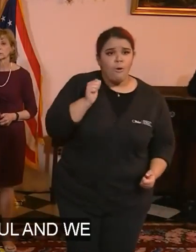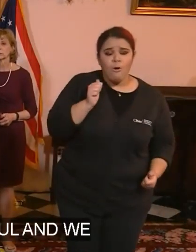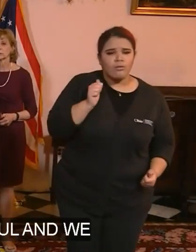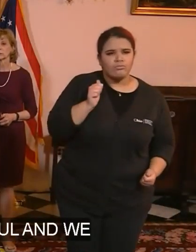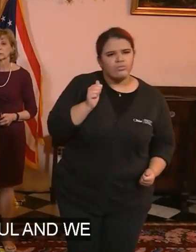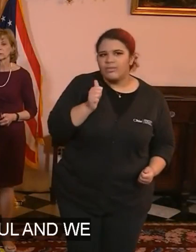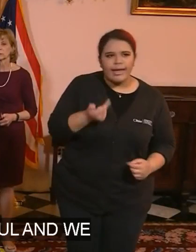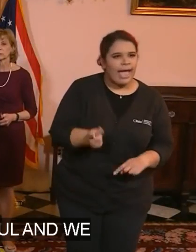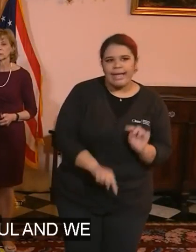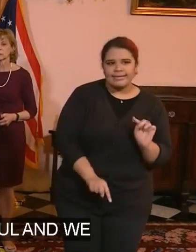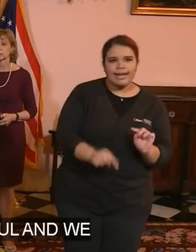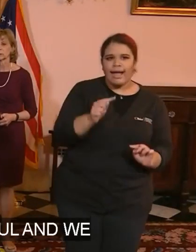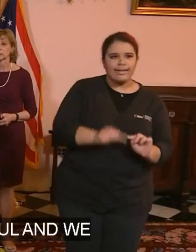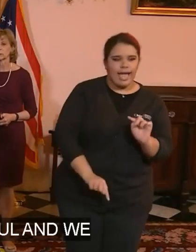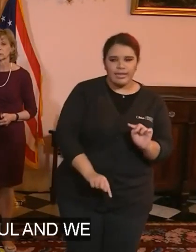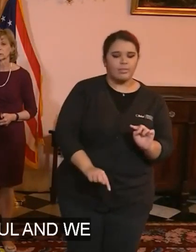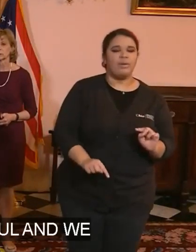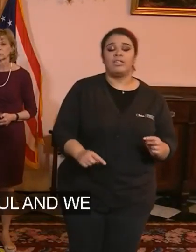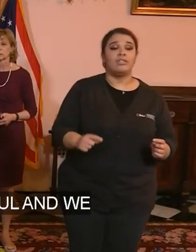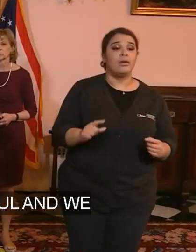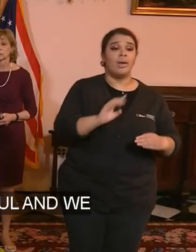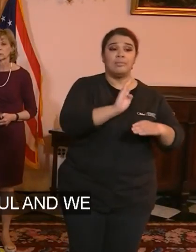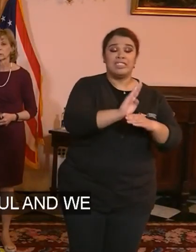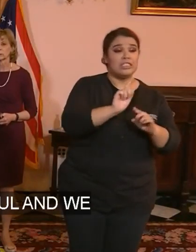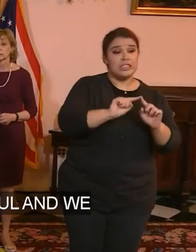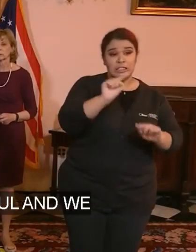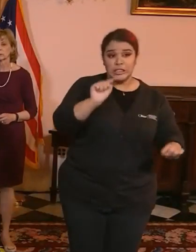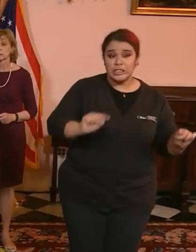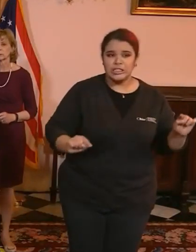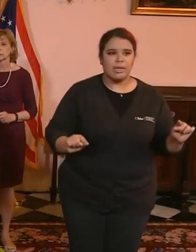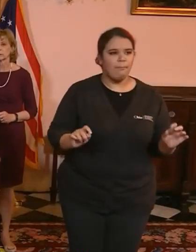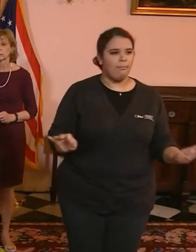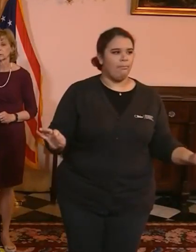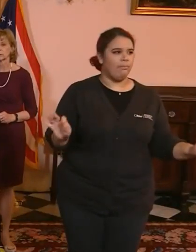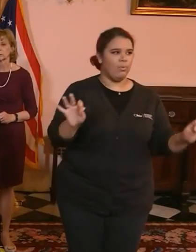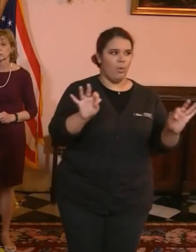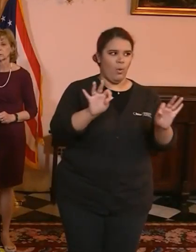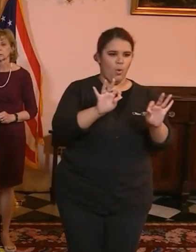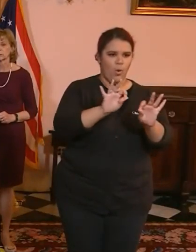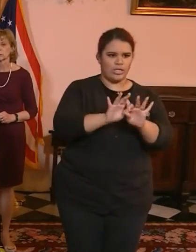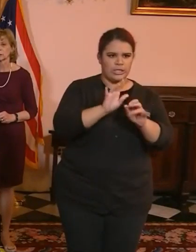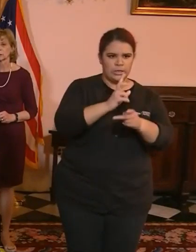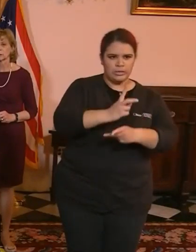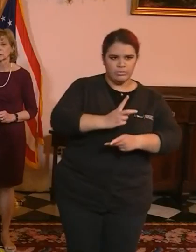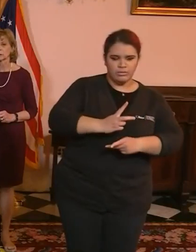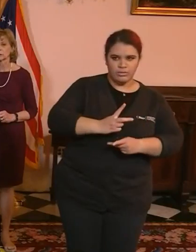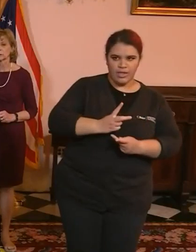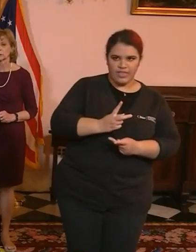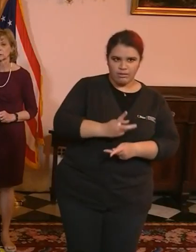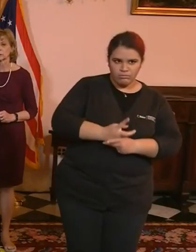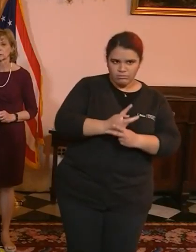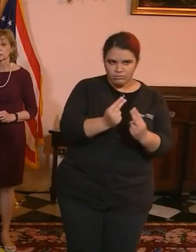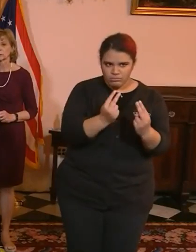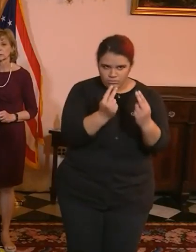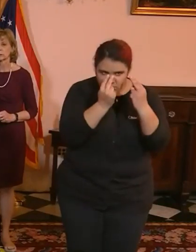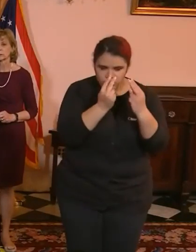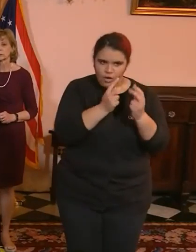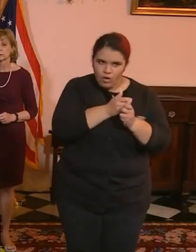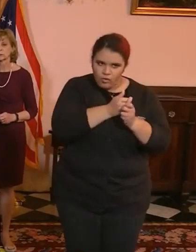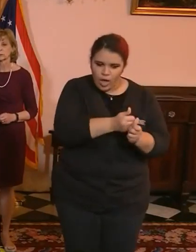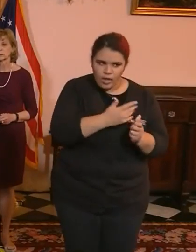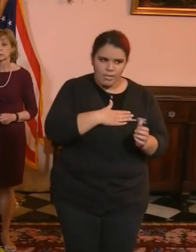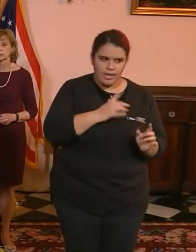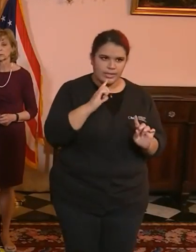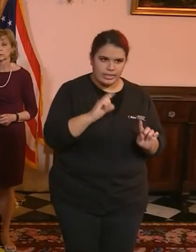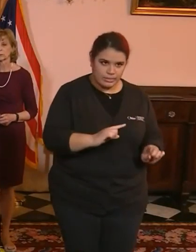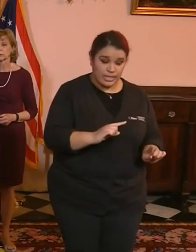it's retail, manufacturing, whatever the business is, that if they do everything they can and it's in their best interest,